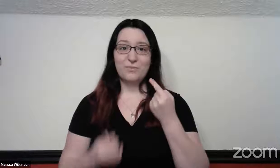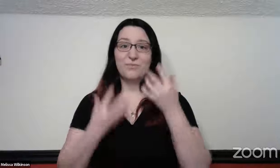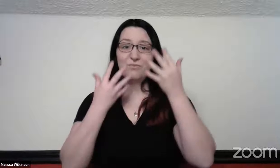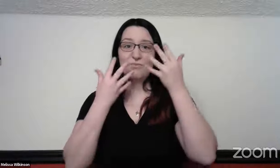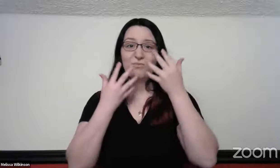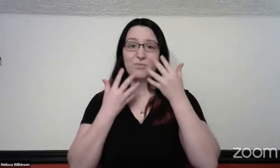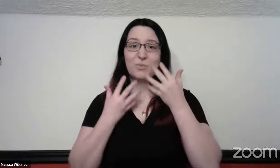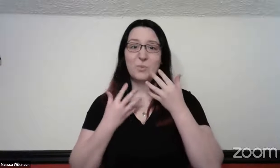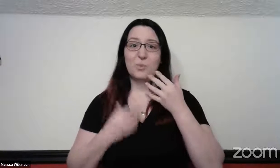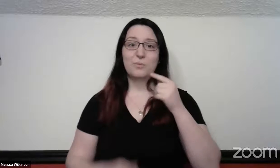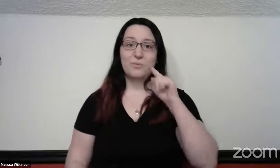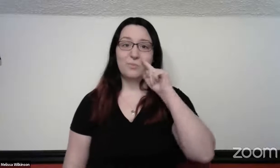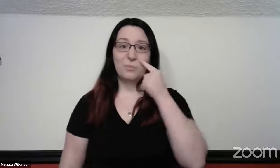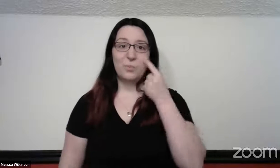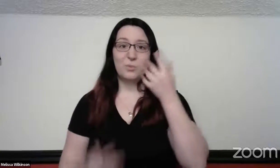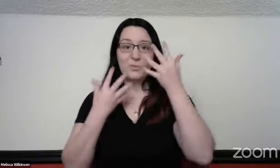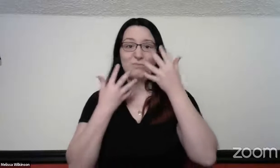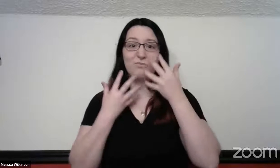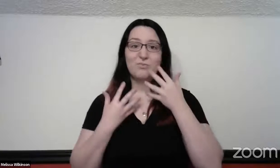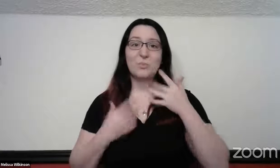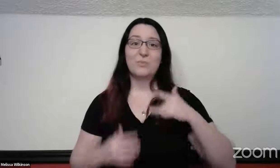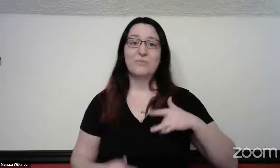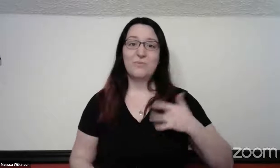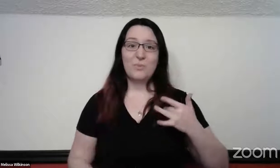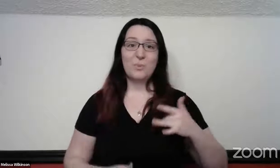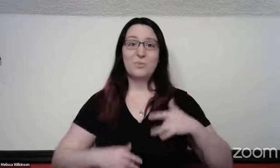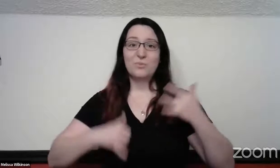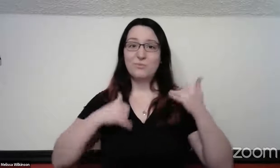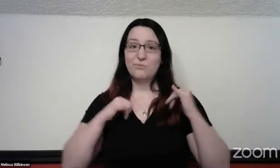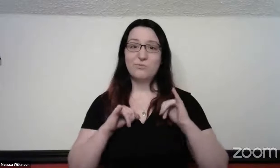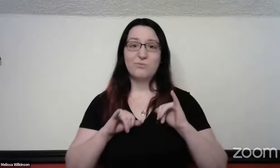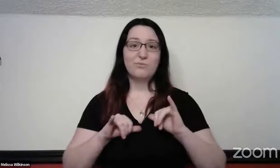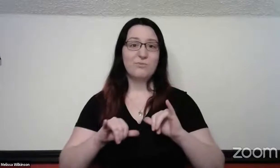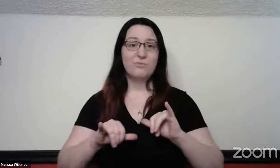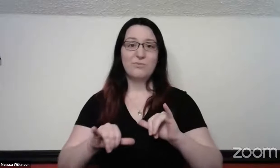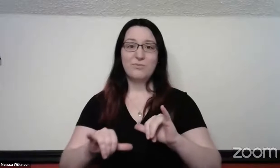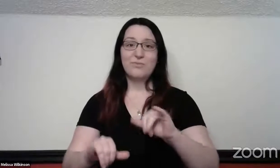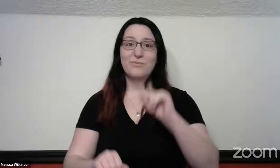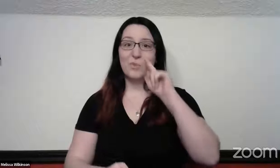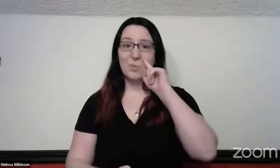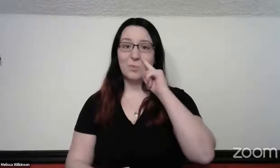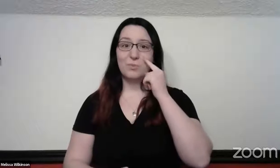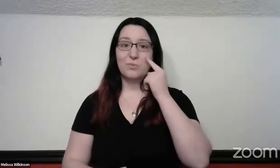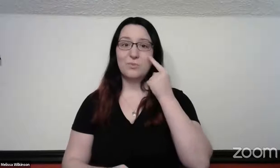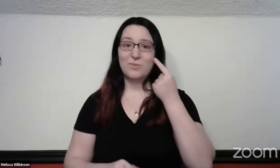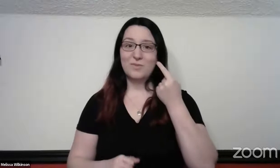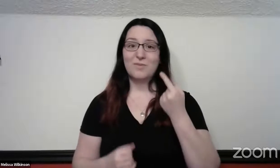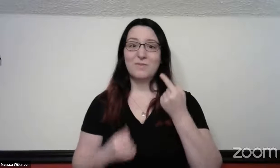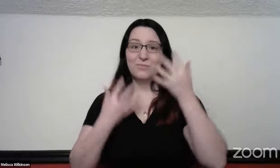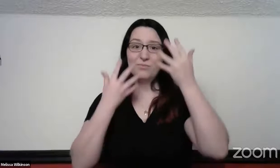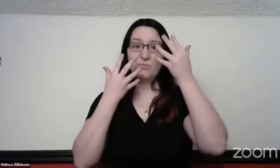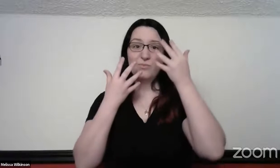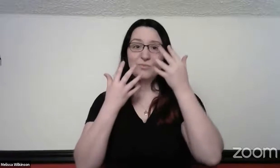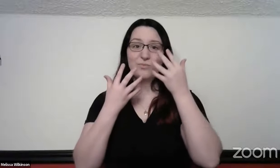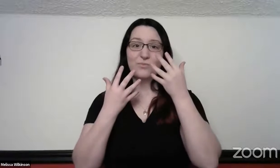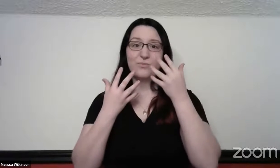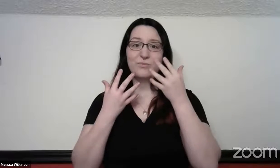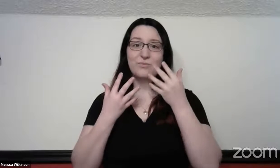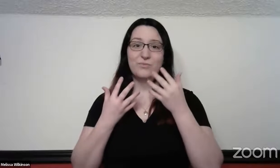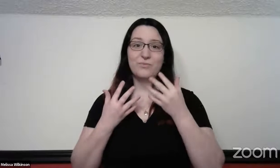comfort zone. She's proud of the work everyone has contributed to this project and is excited to share the final